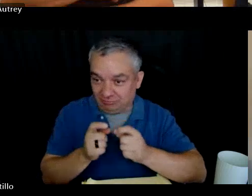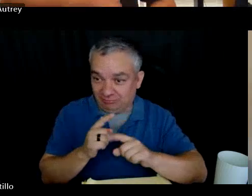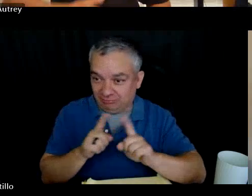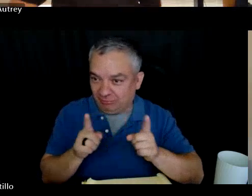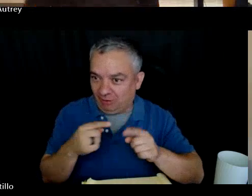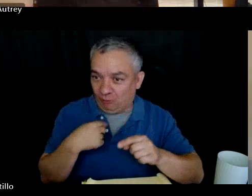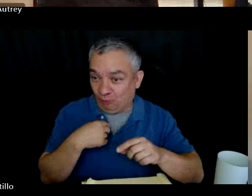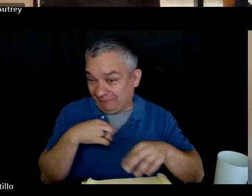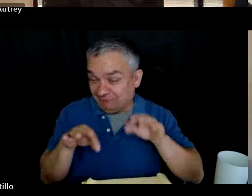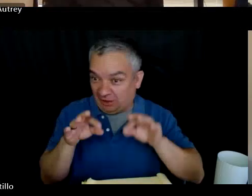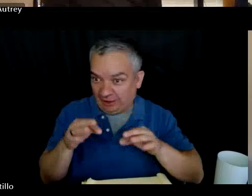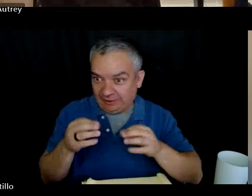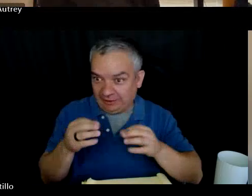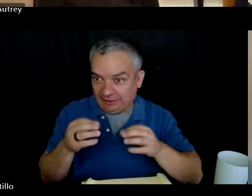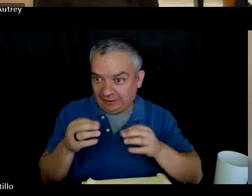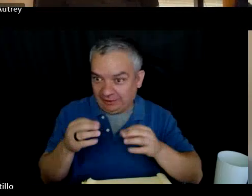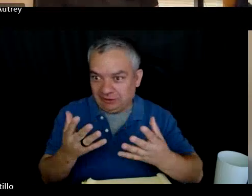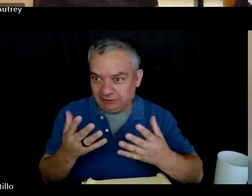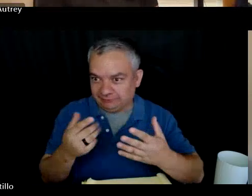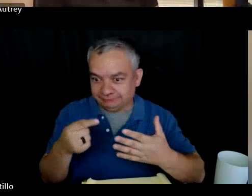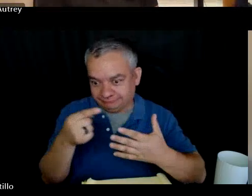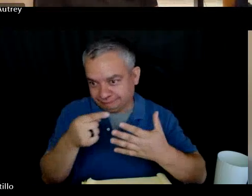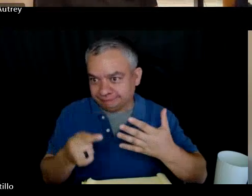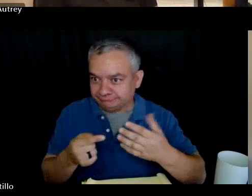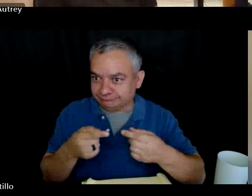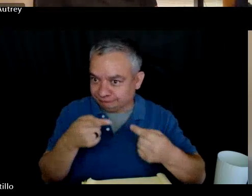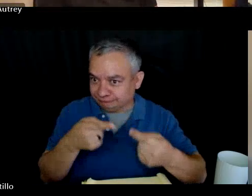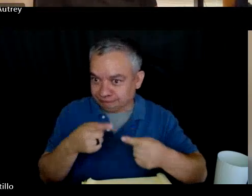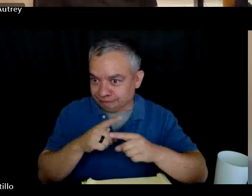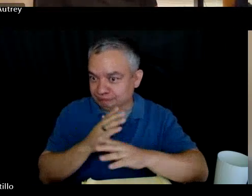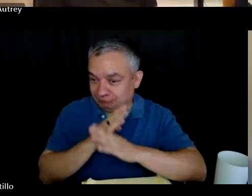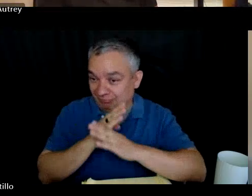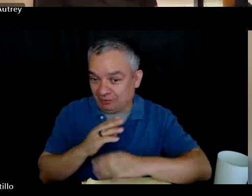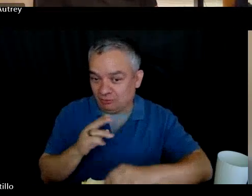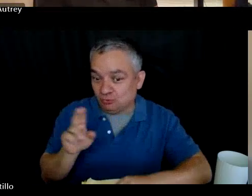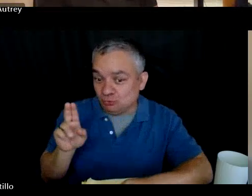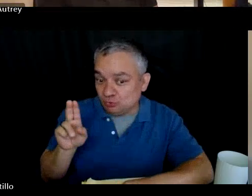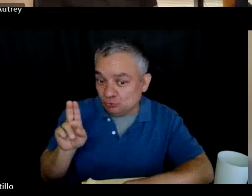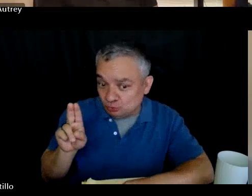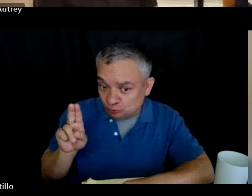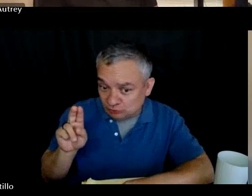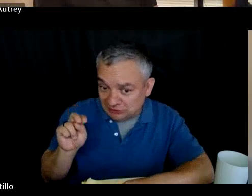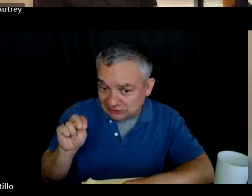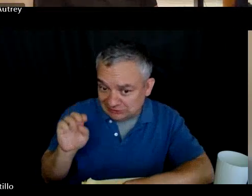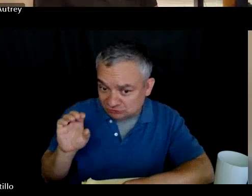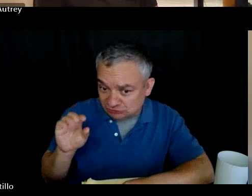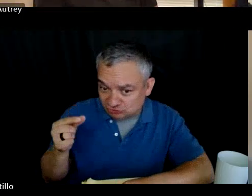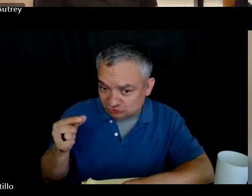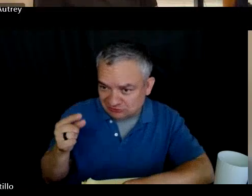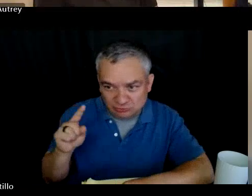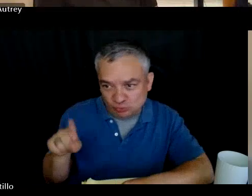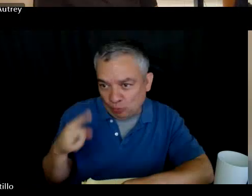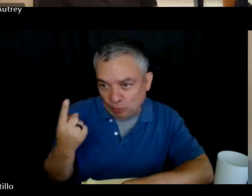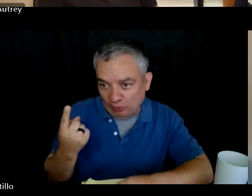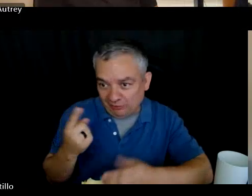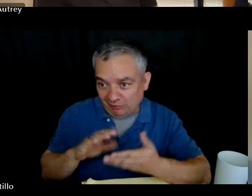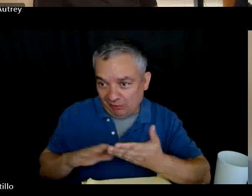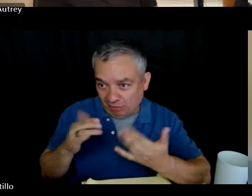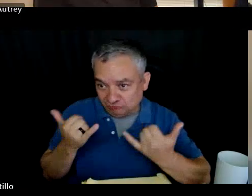have that. So they're making some changes with the law regarding that. I was looking at some different things. That seems to be some of the barrier.